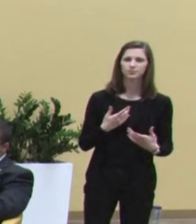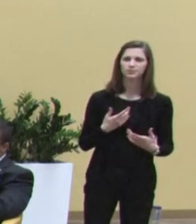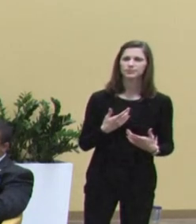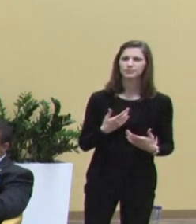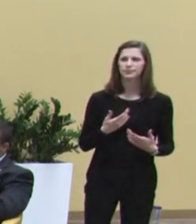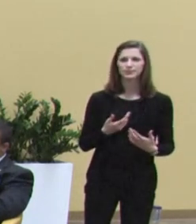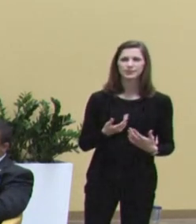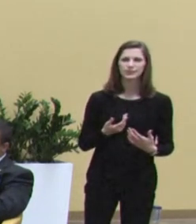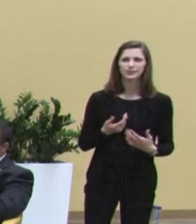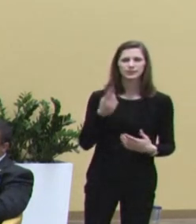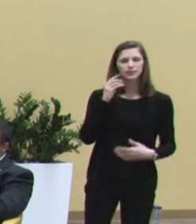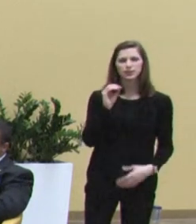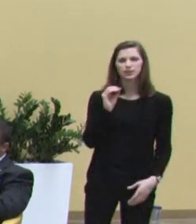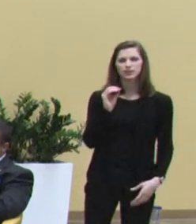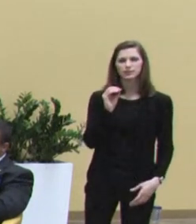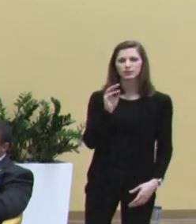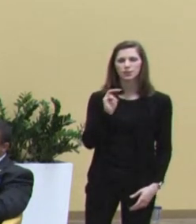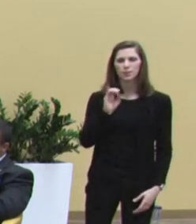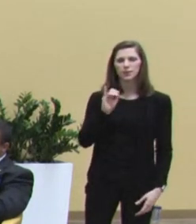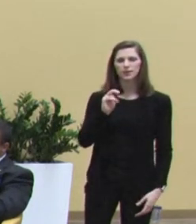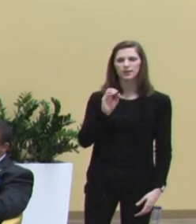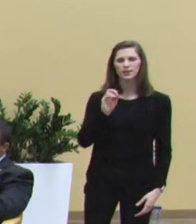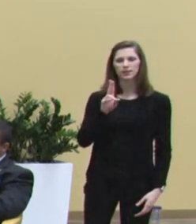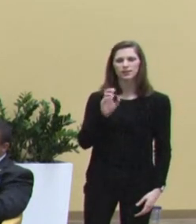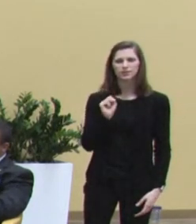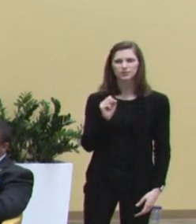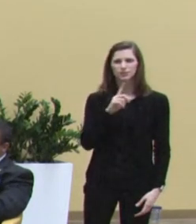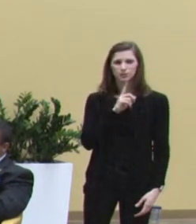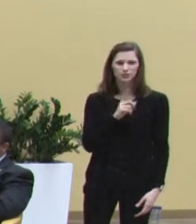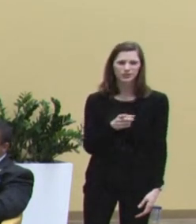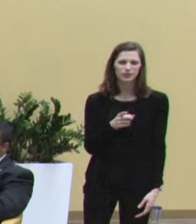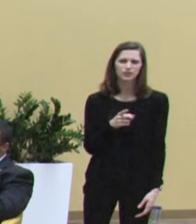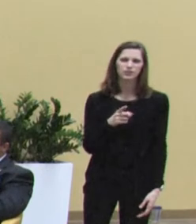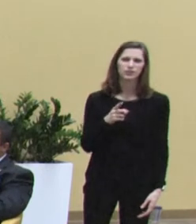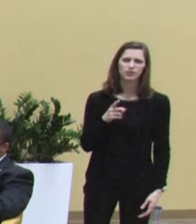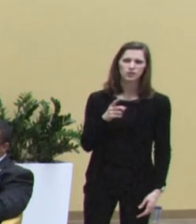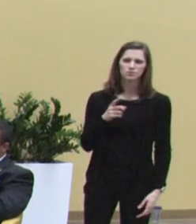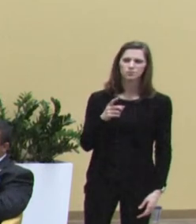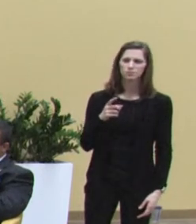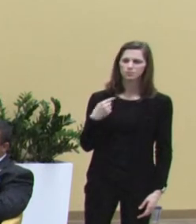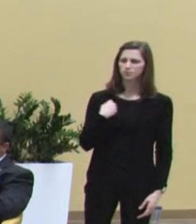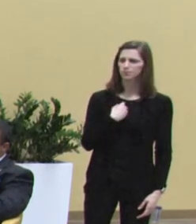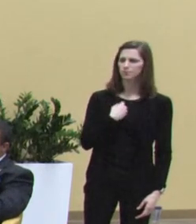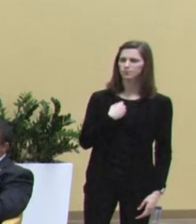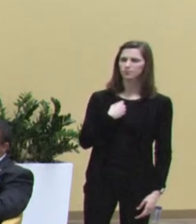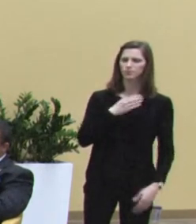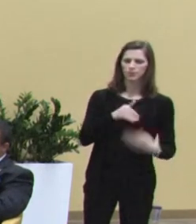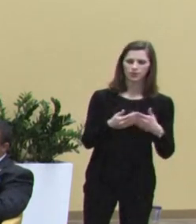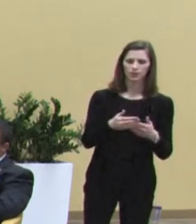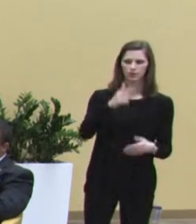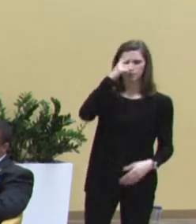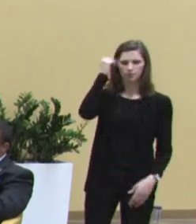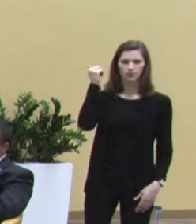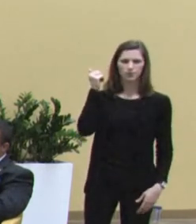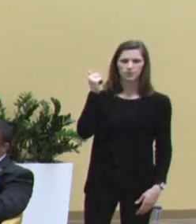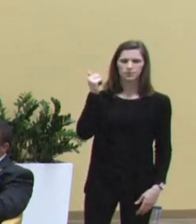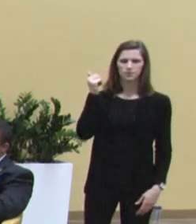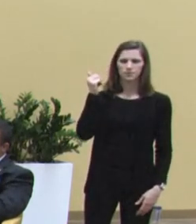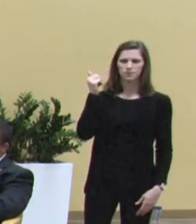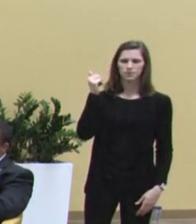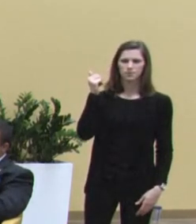and it sounds ominous, but it really is, as we've all become held sway to a